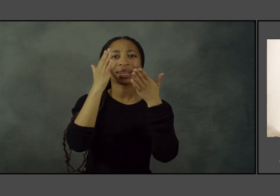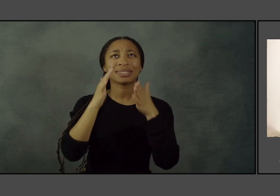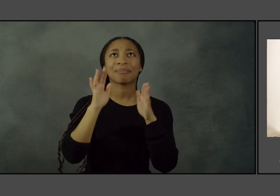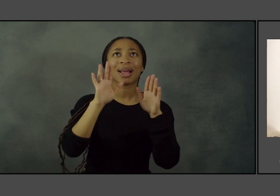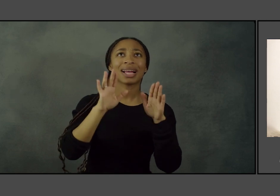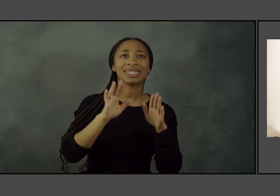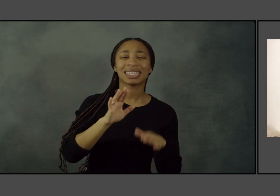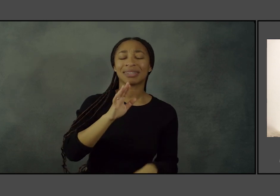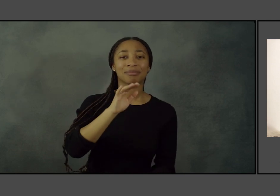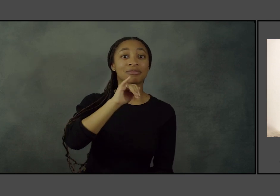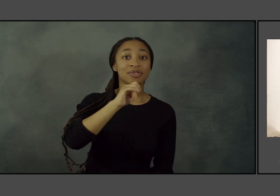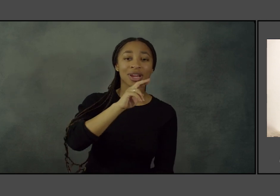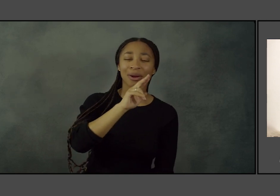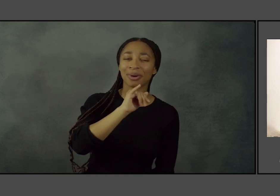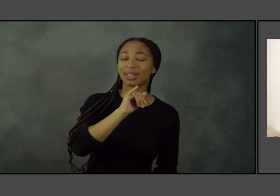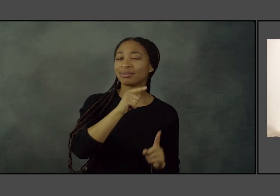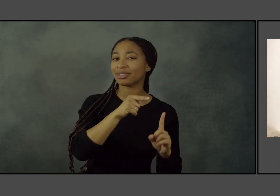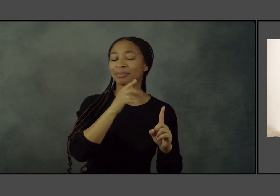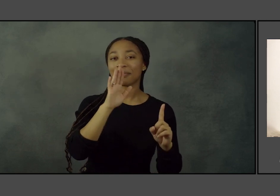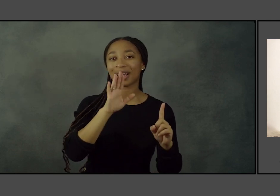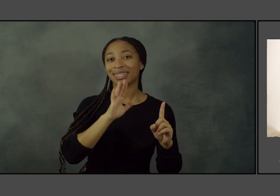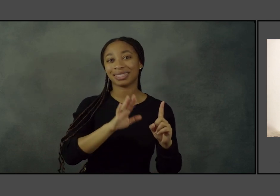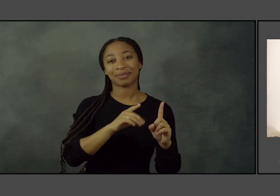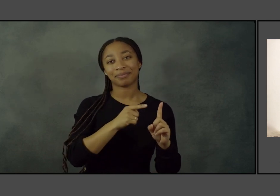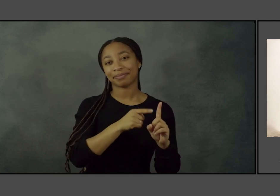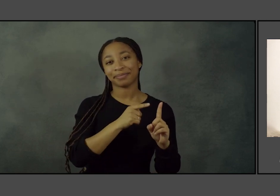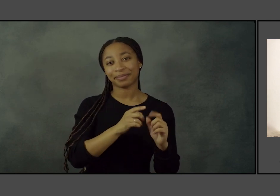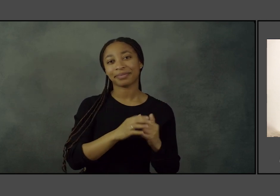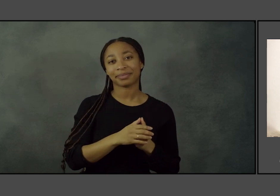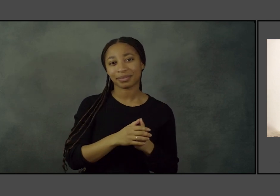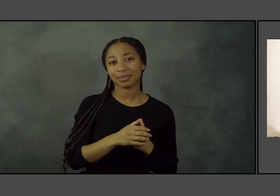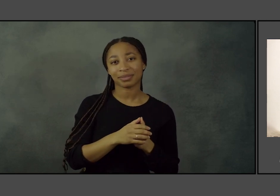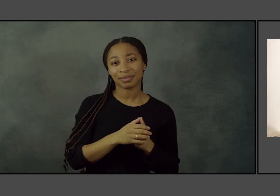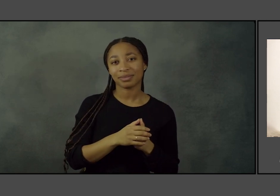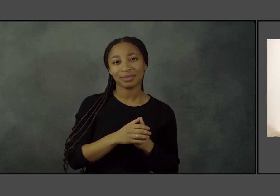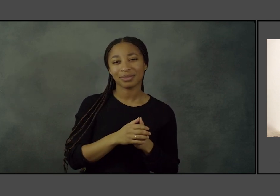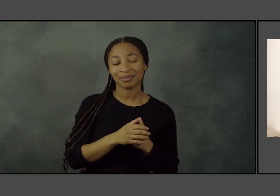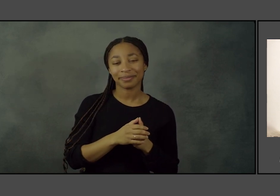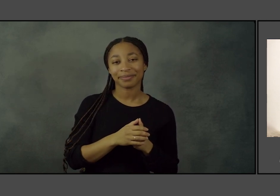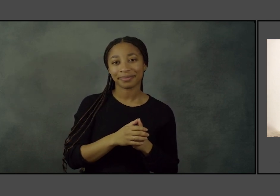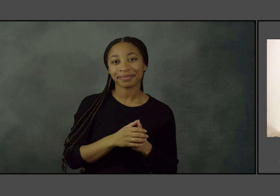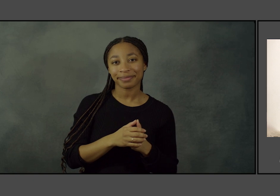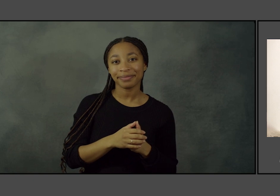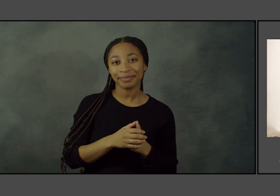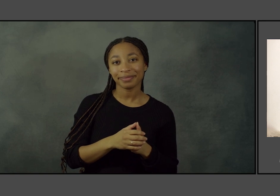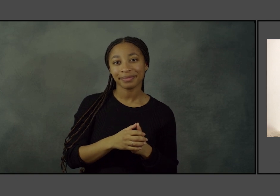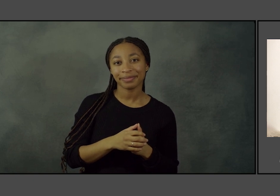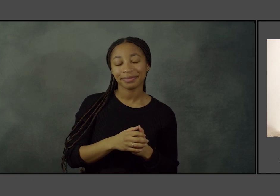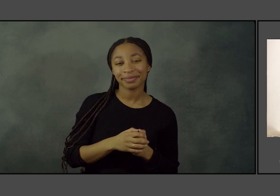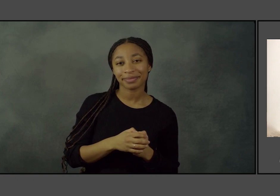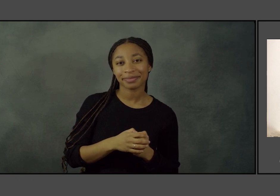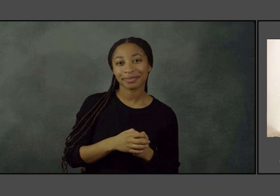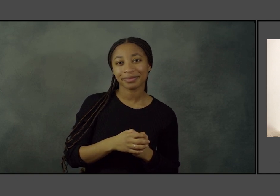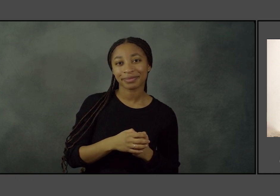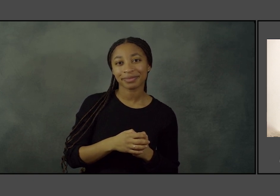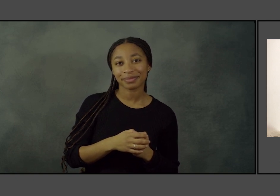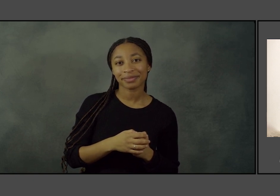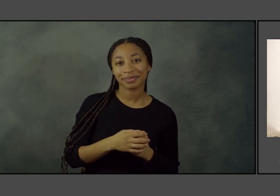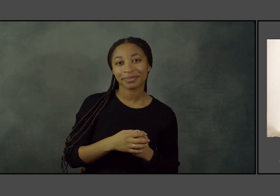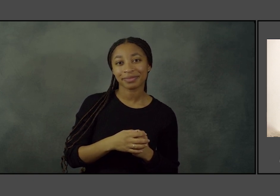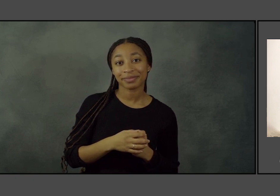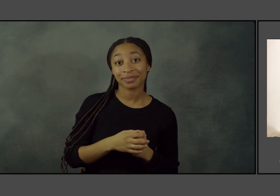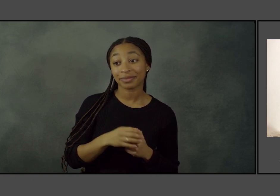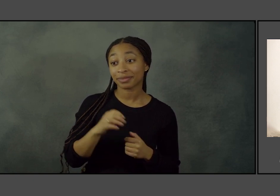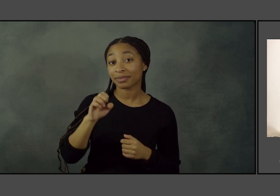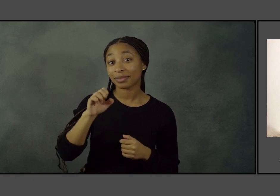expansive vision of what this music was. Really extraordinary person. Esperanza or Terri, was there anything to